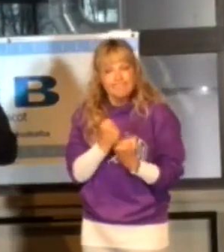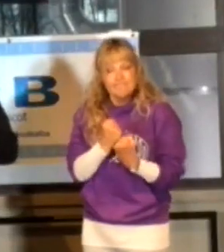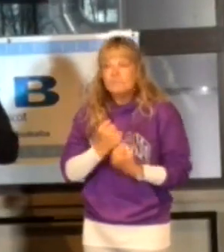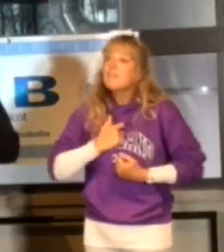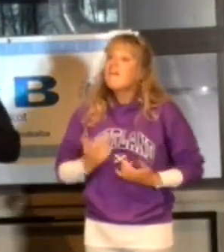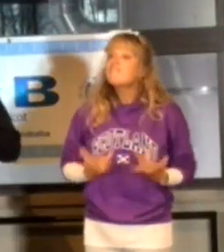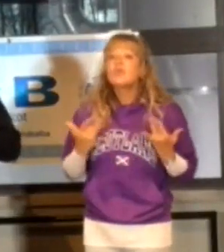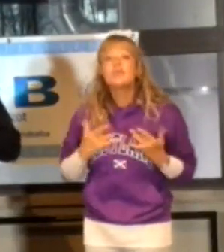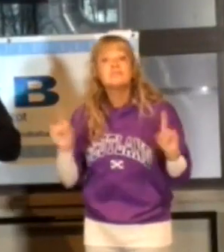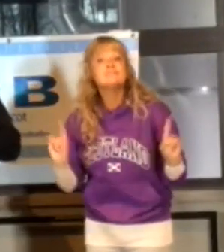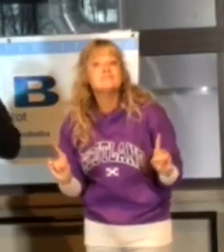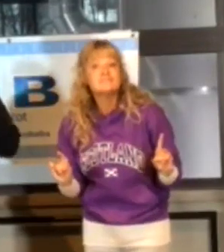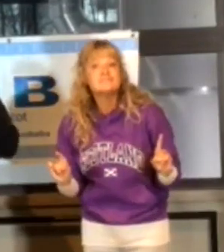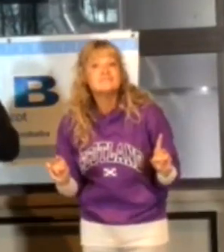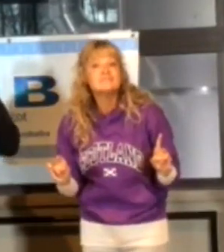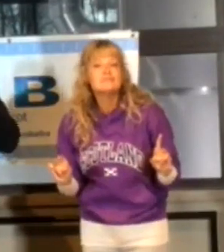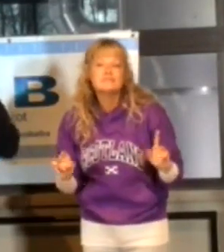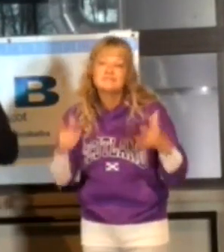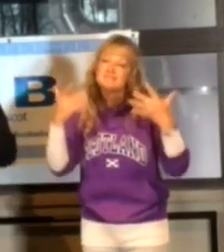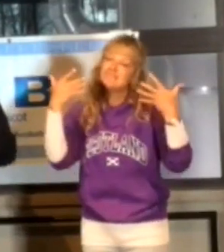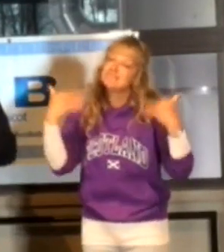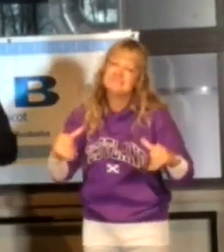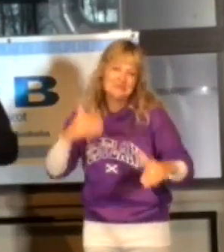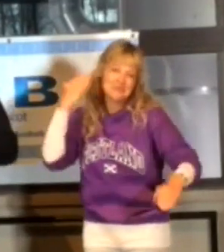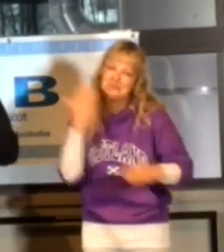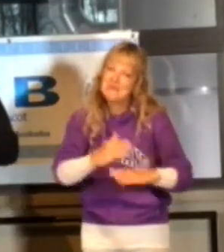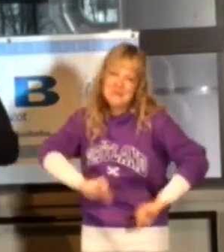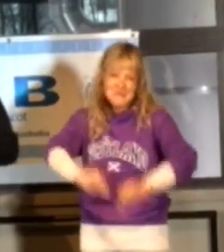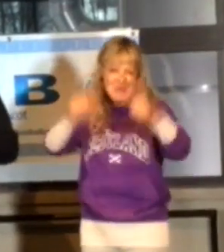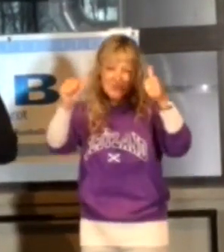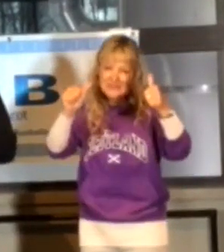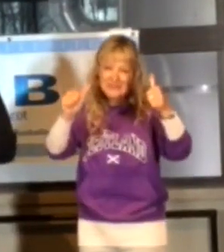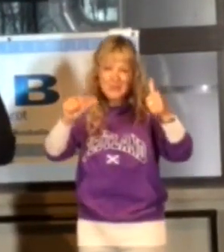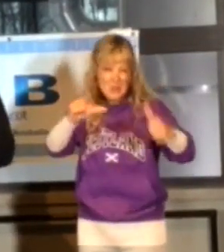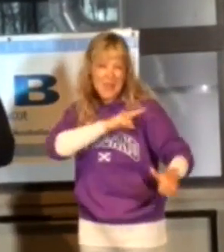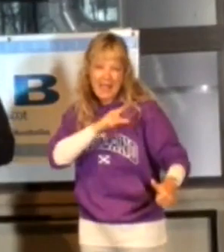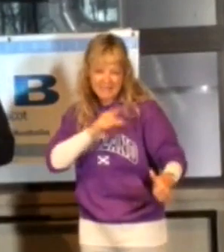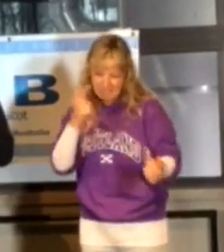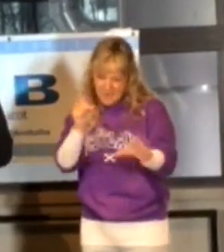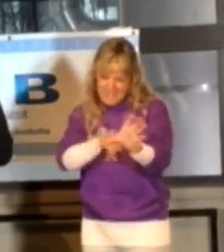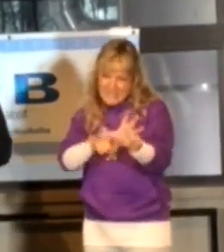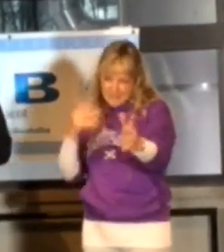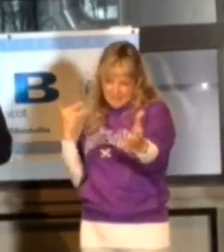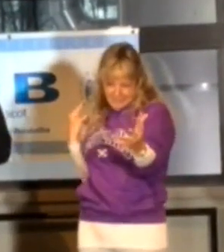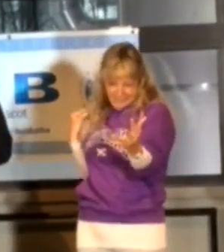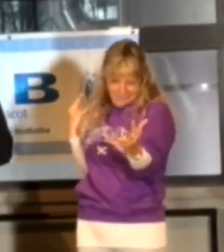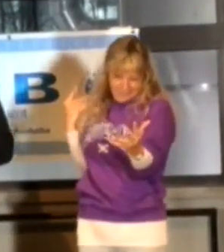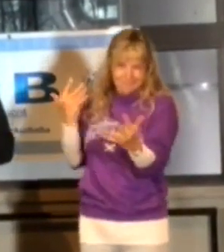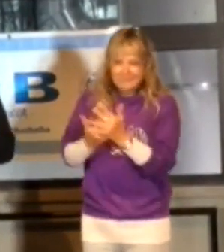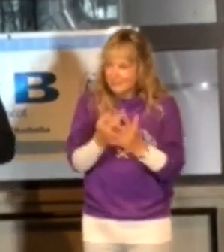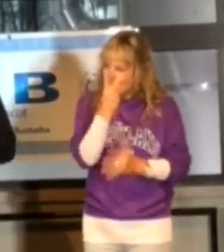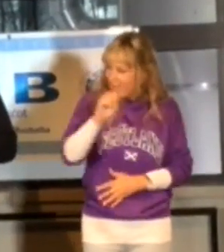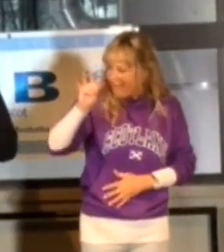opinion, has done its job over the years since